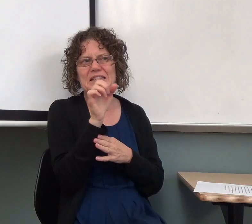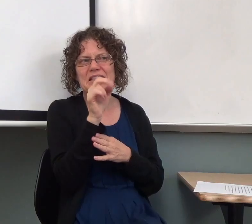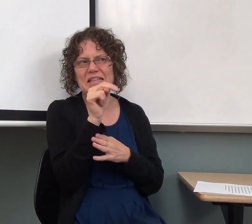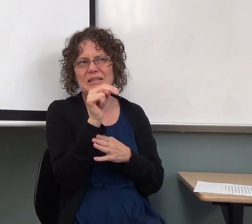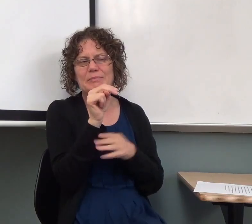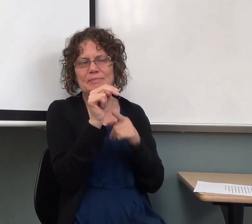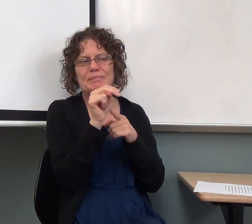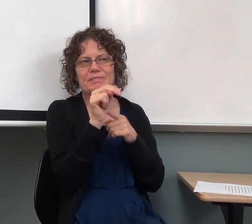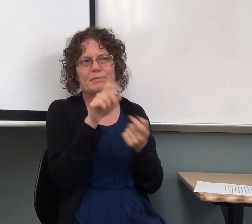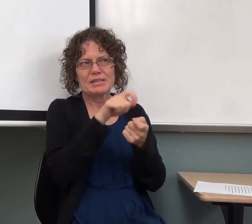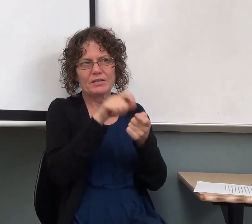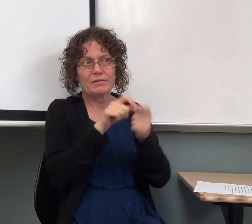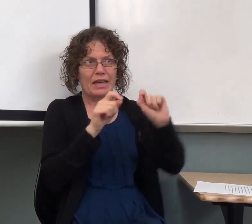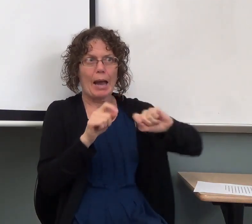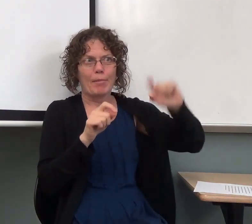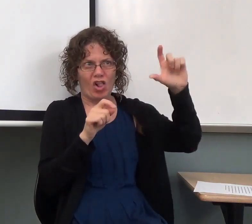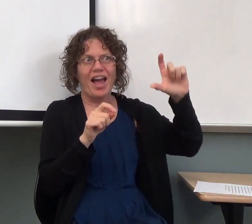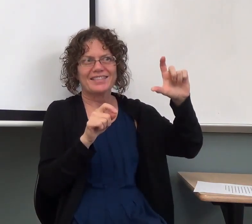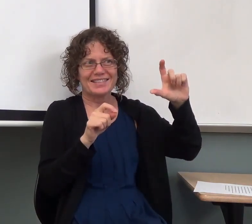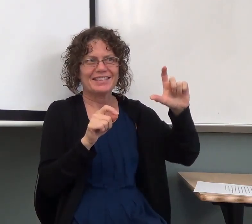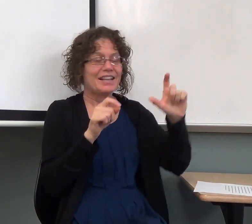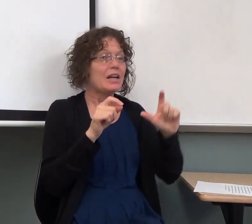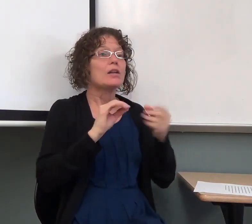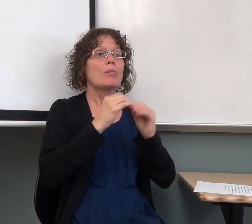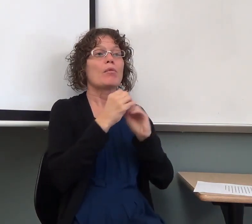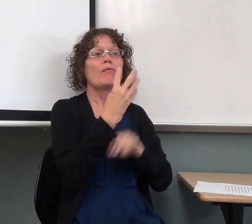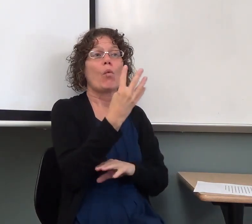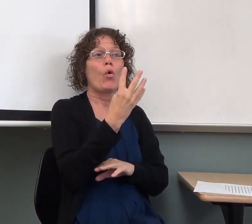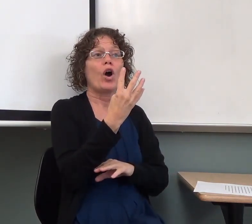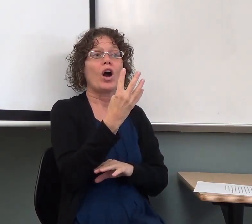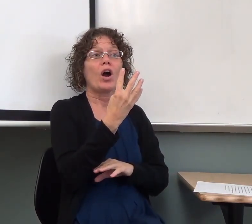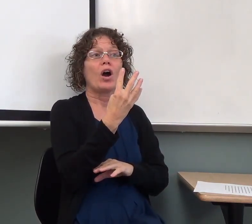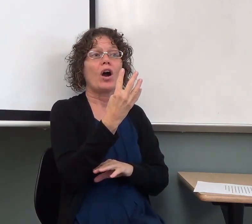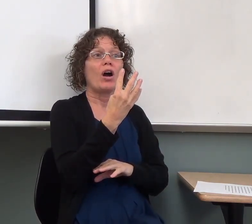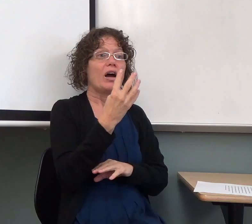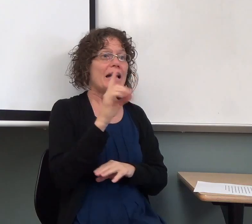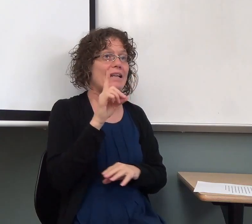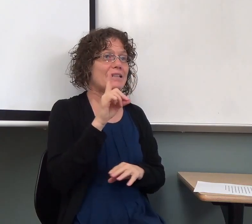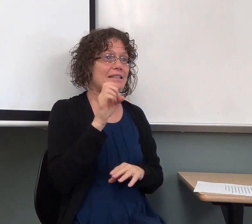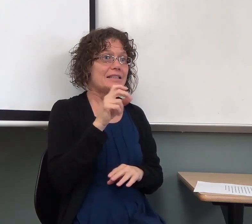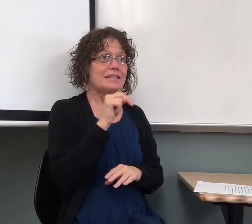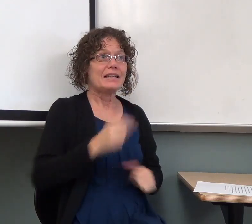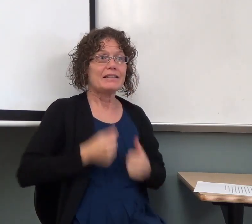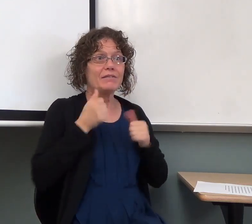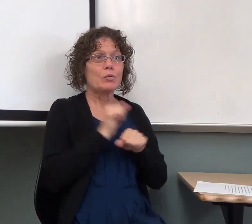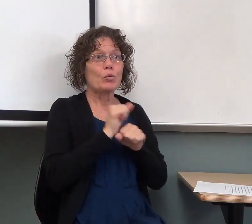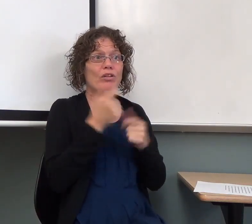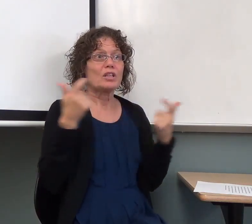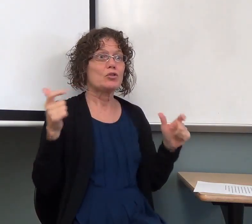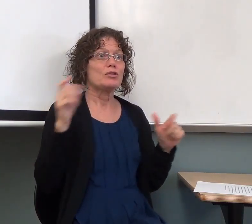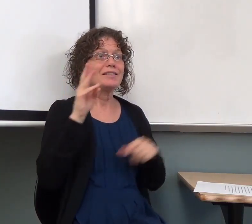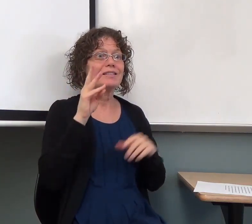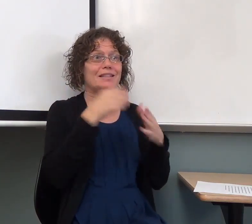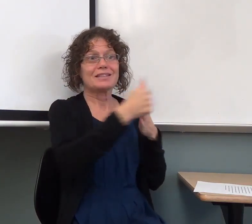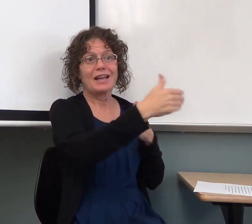Dean. Okay, capitalized. How about number four? Dean lived and worked in a huge six-sided house in New Hampshire. Raise your hand